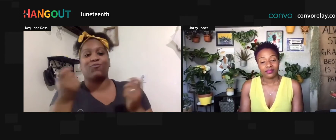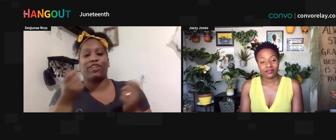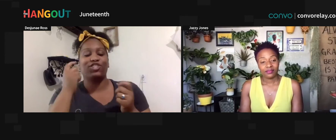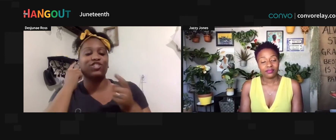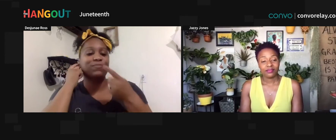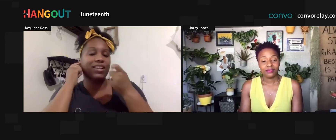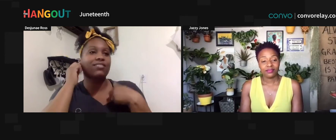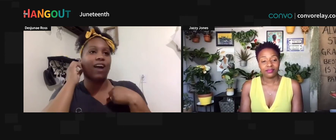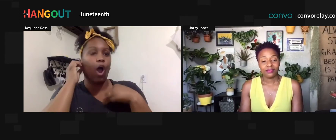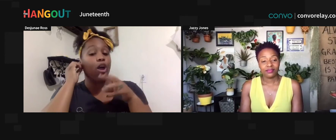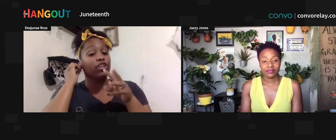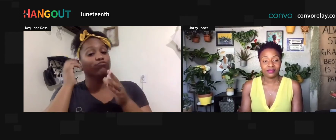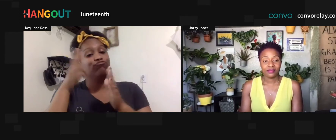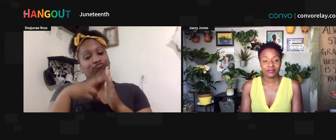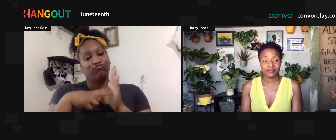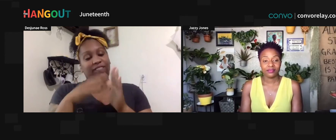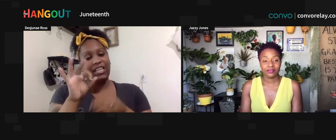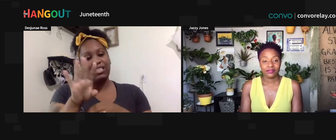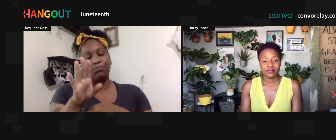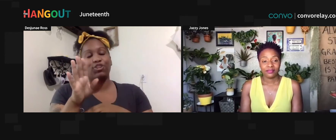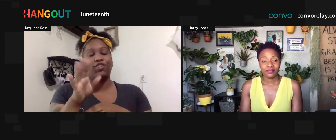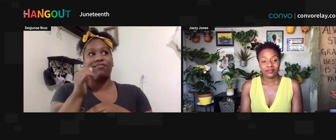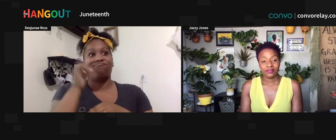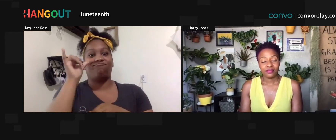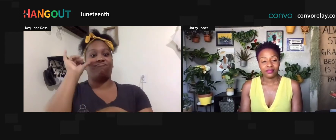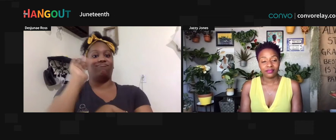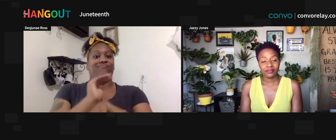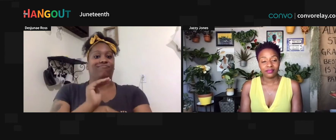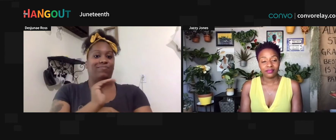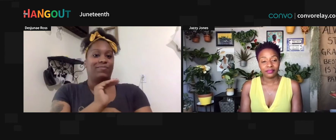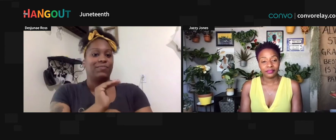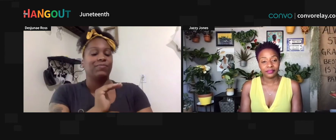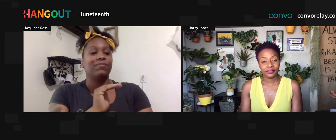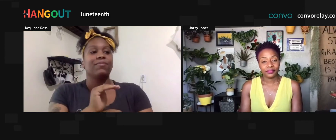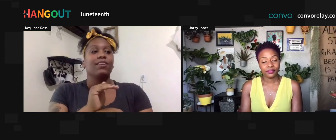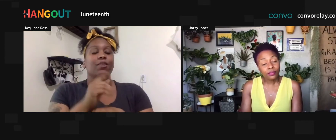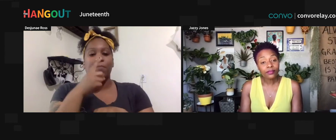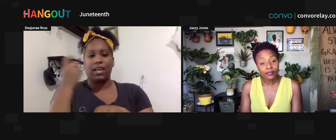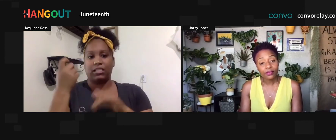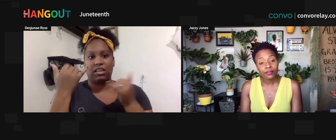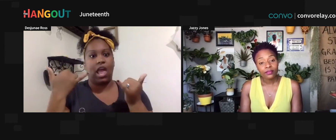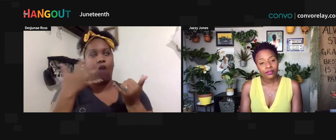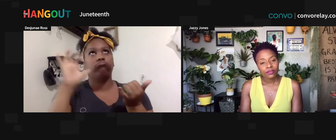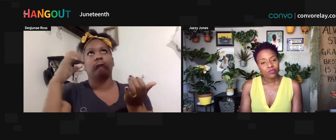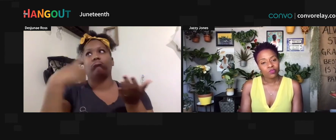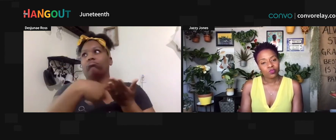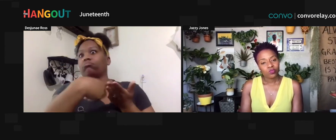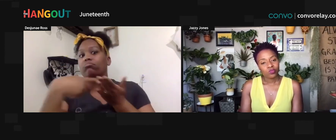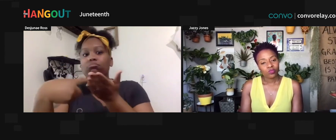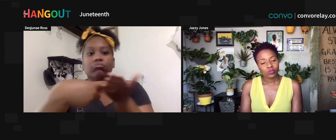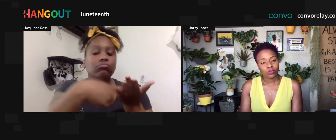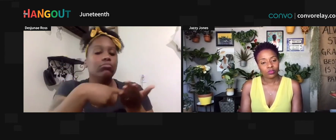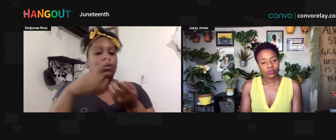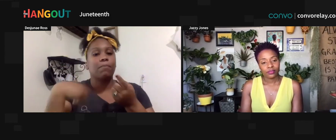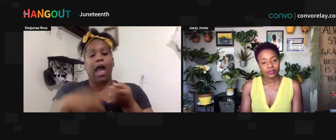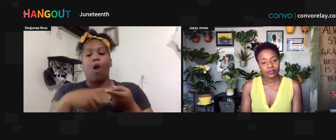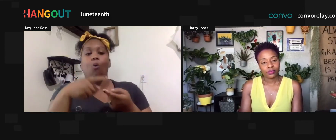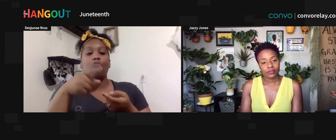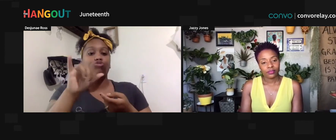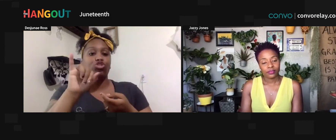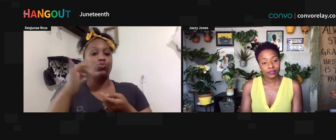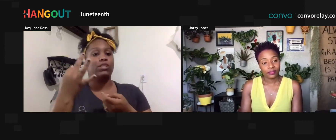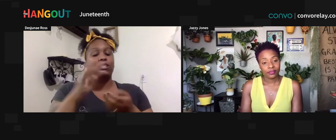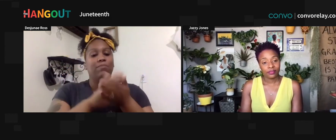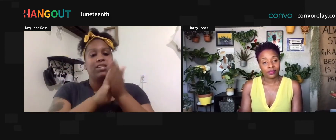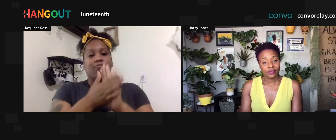mentioned that, because I remember in a celebration I was reading on Facebook last night, and there was a